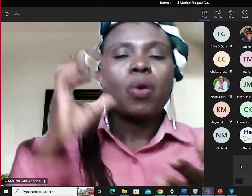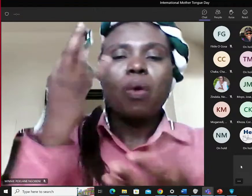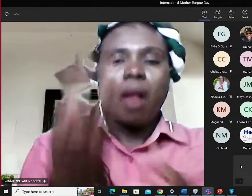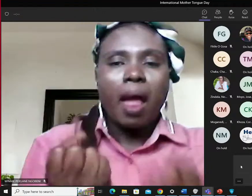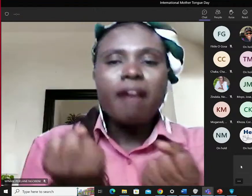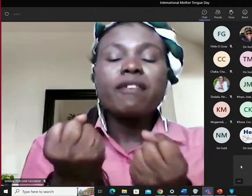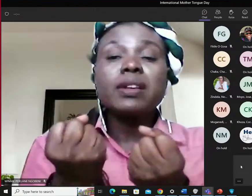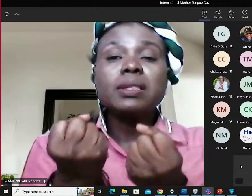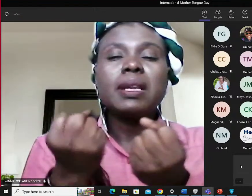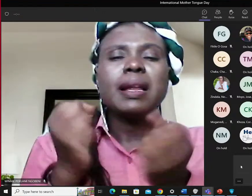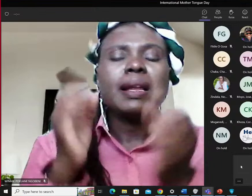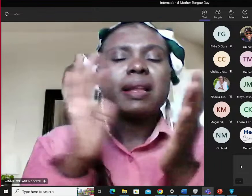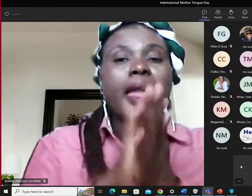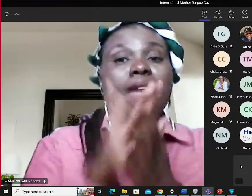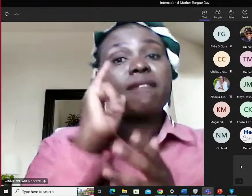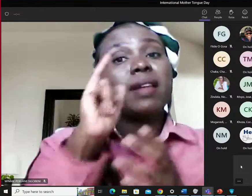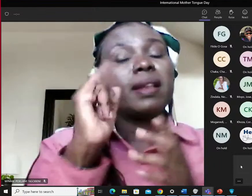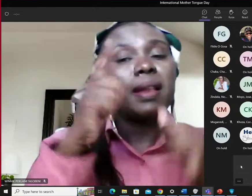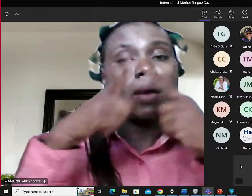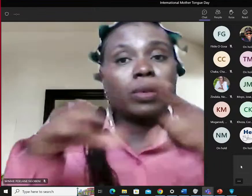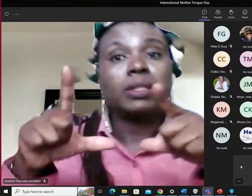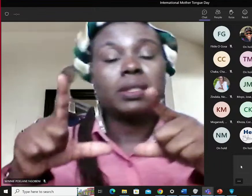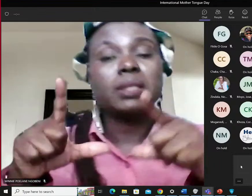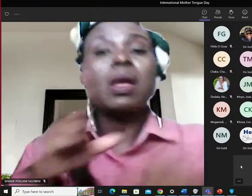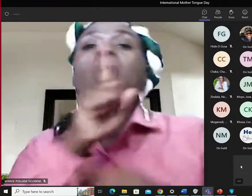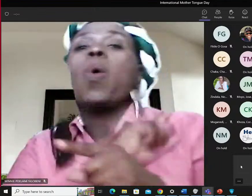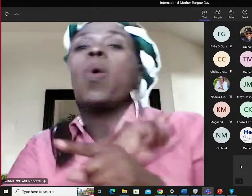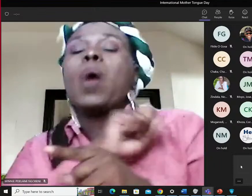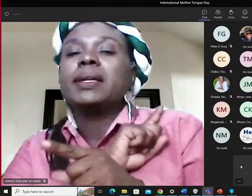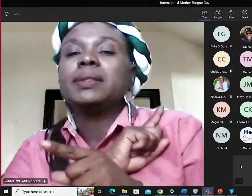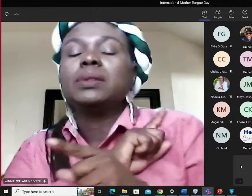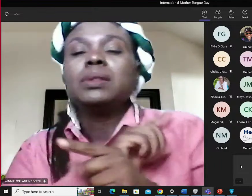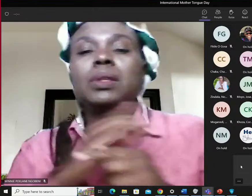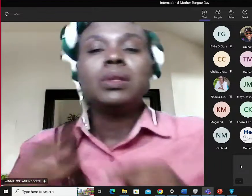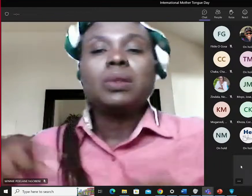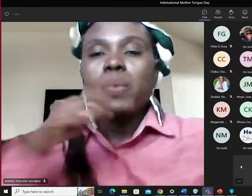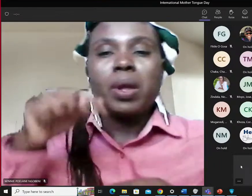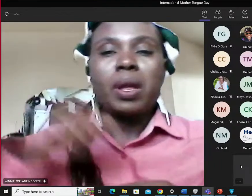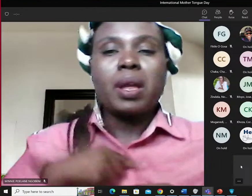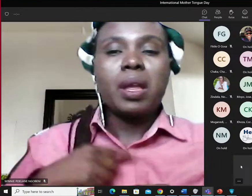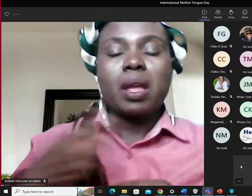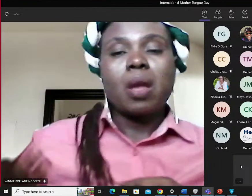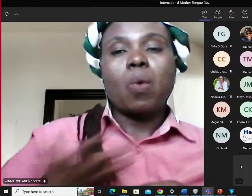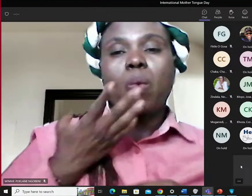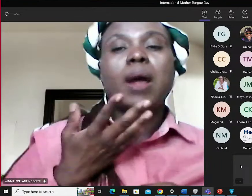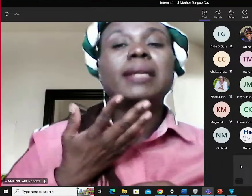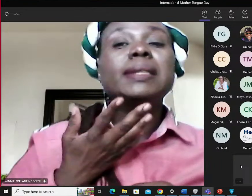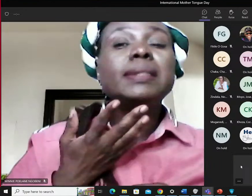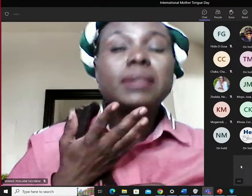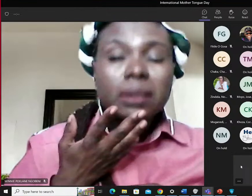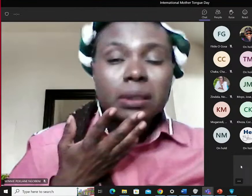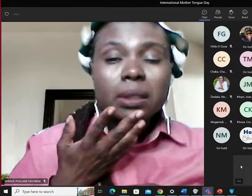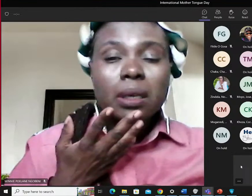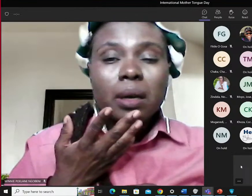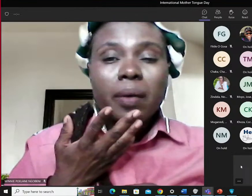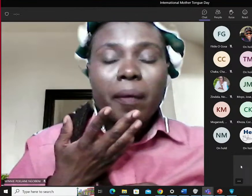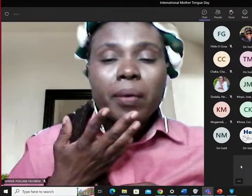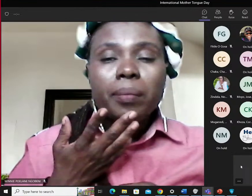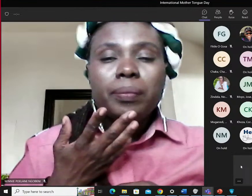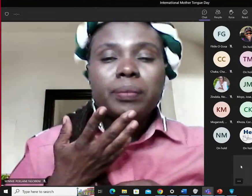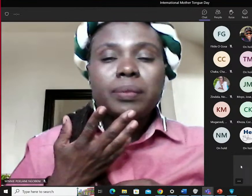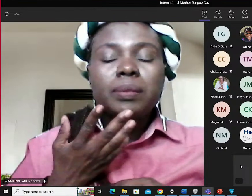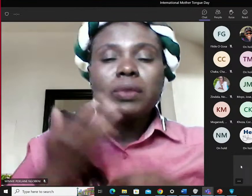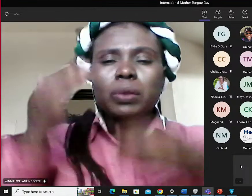11 languages. Because we want to, as I say, we want to be